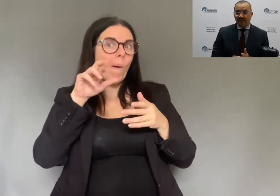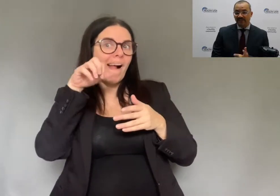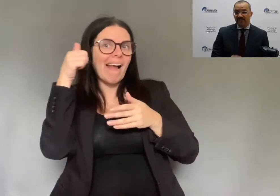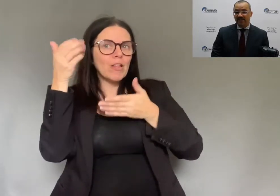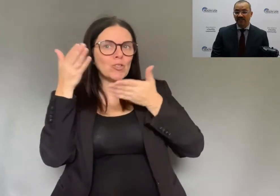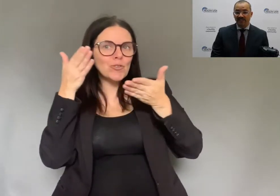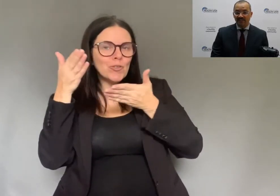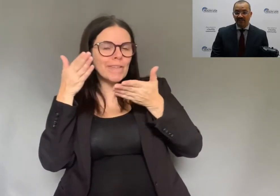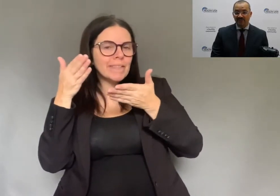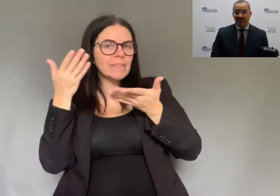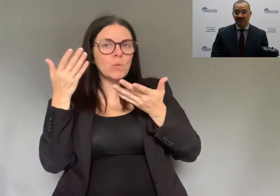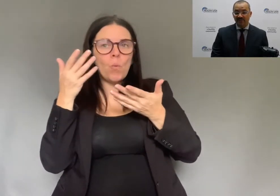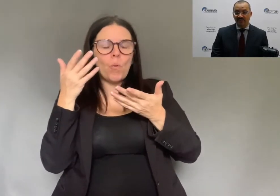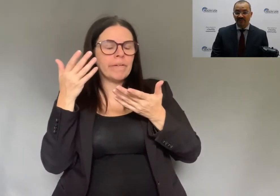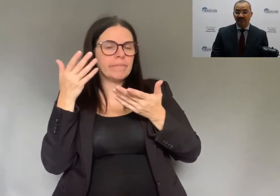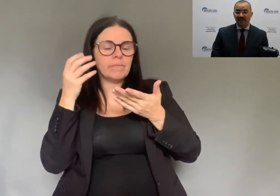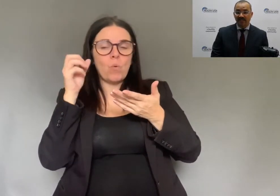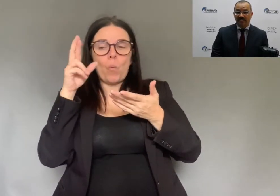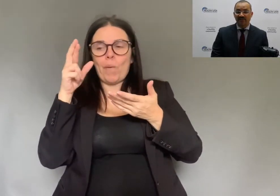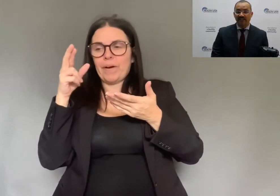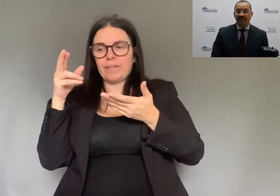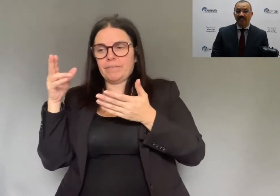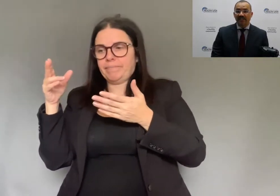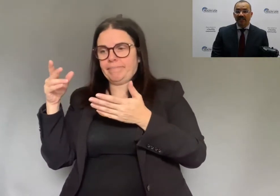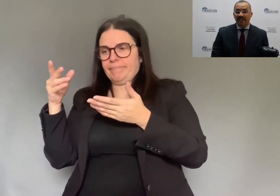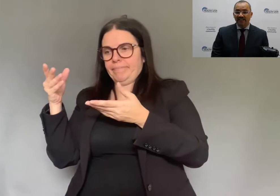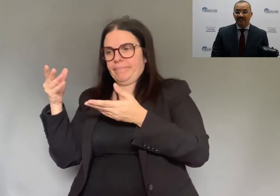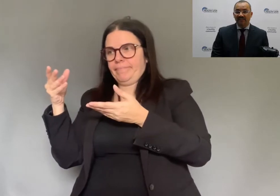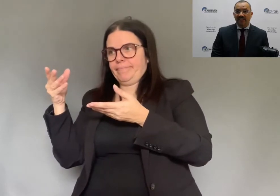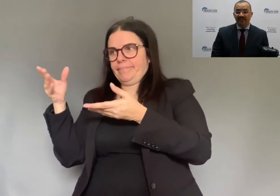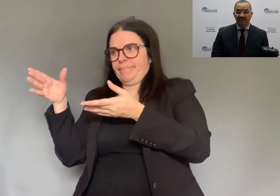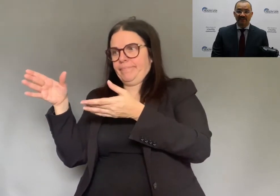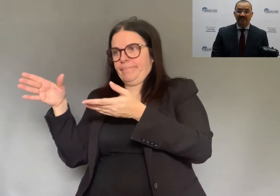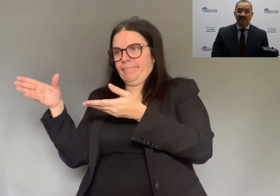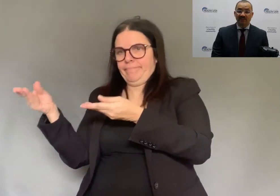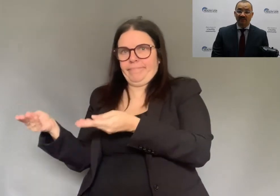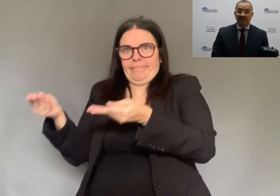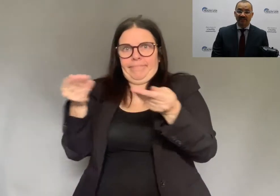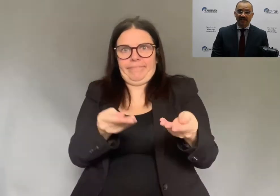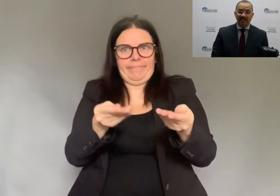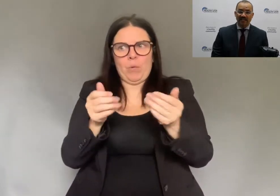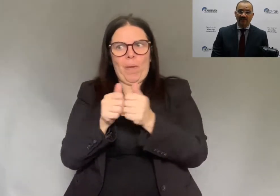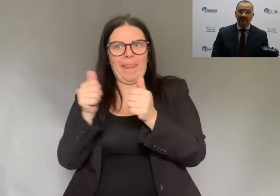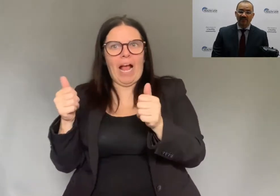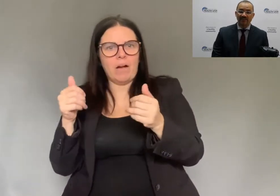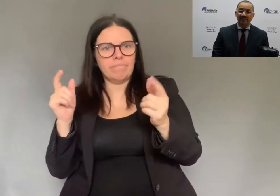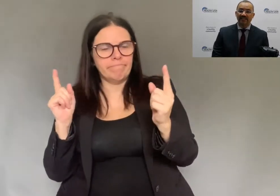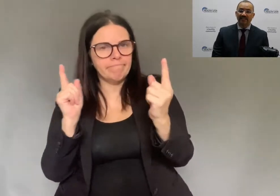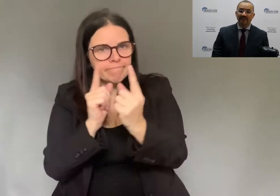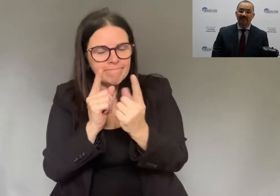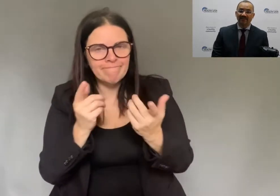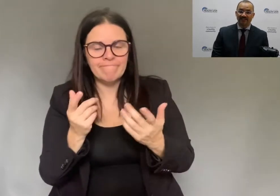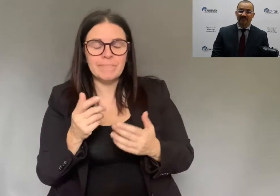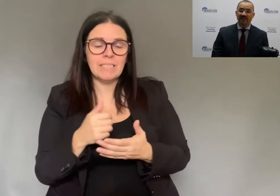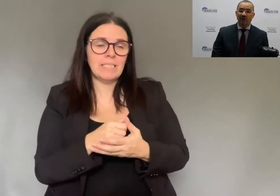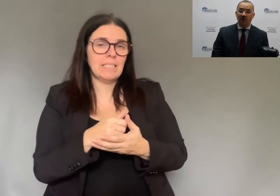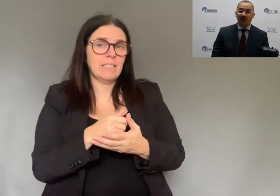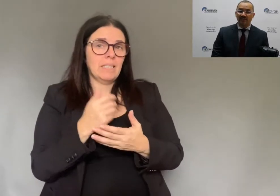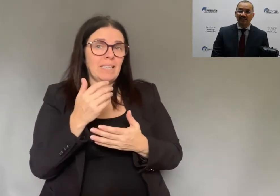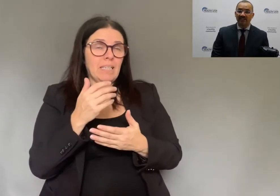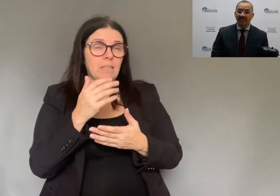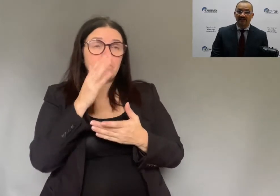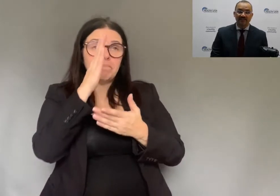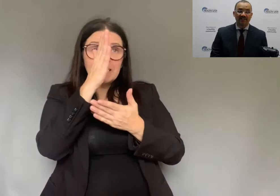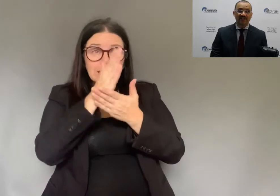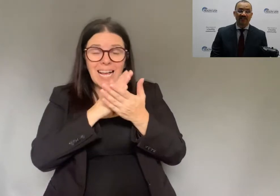or some kind of indirect transmission that might be happening. In some cases, we cannot say that we have tested all